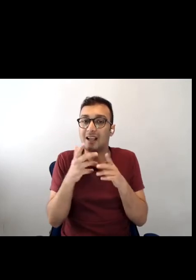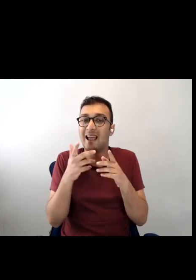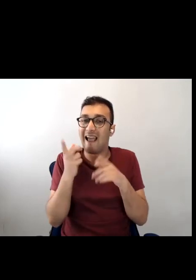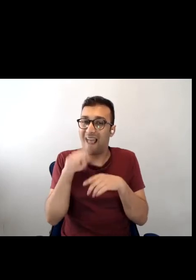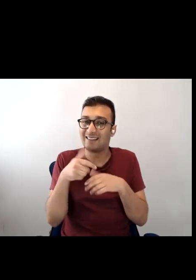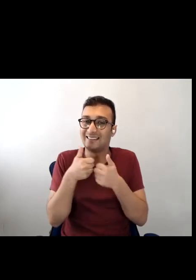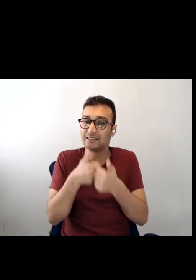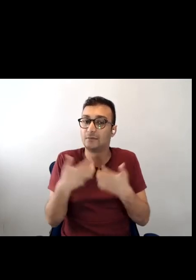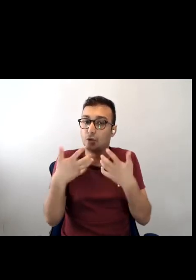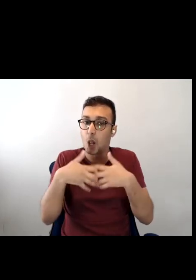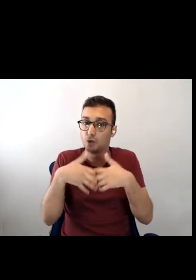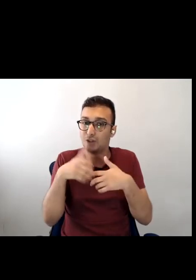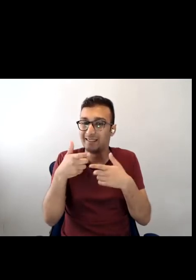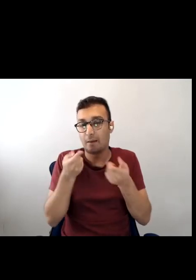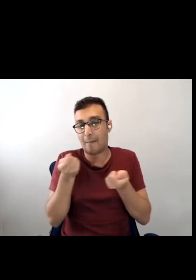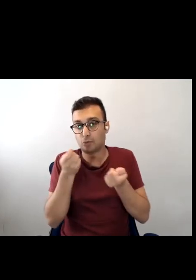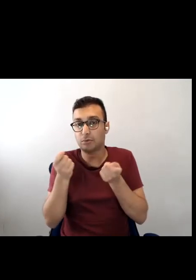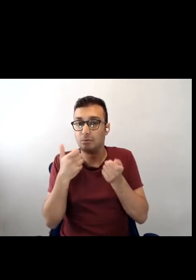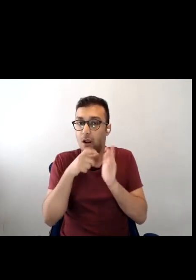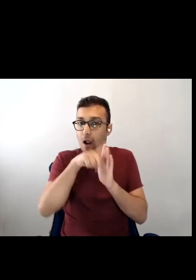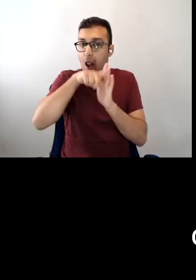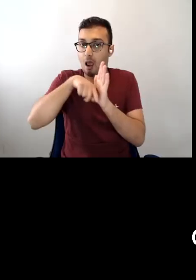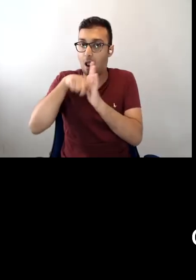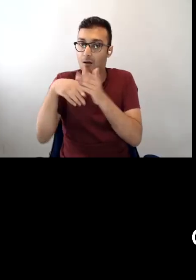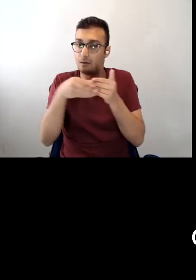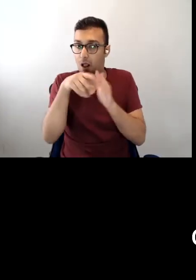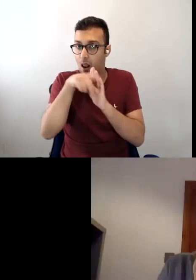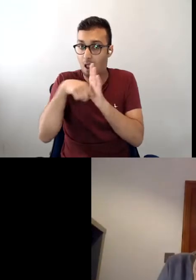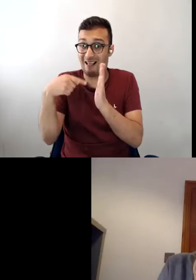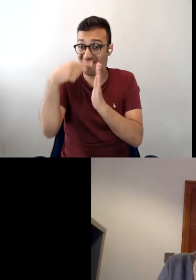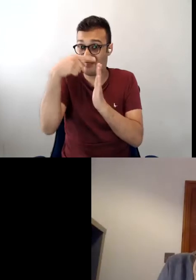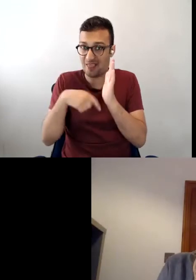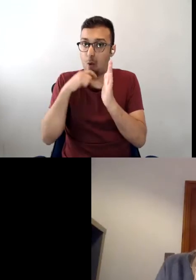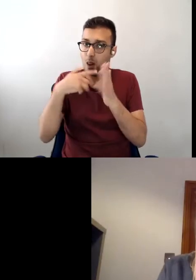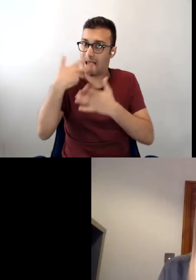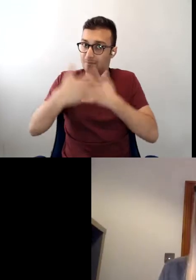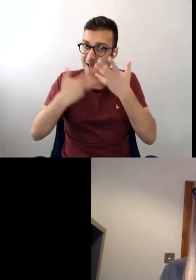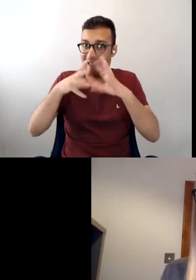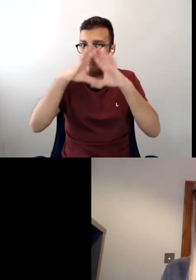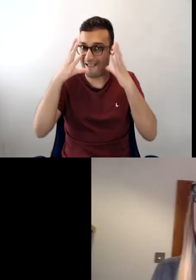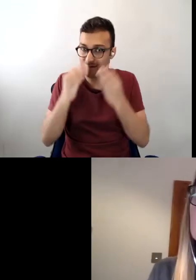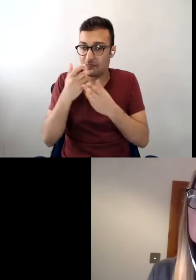will improve all the operational system of the assistive technology product,